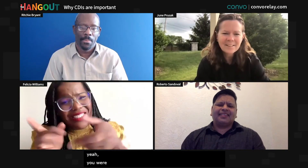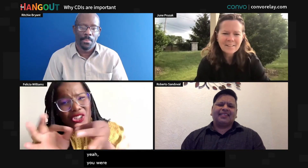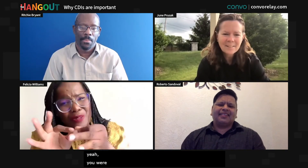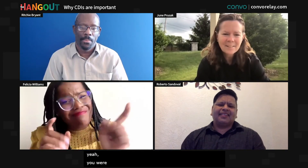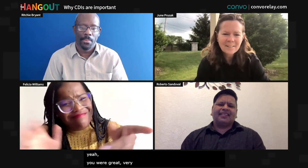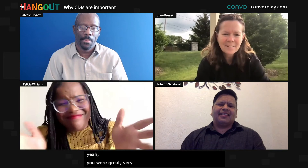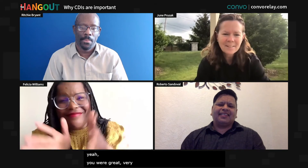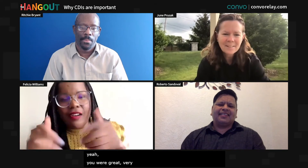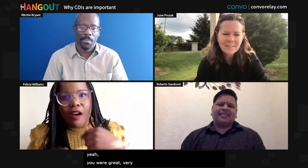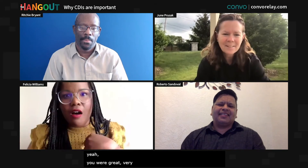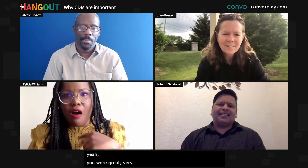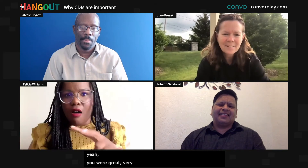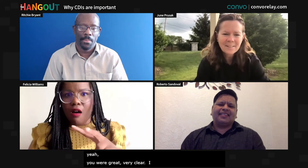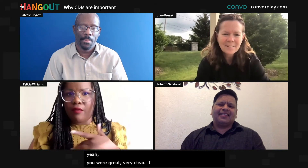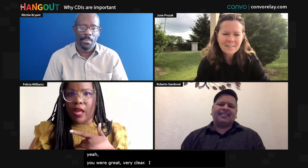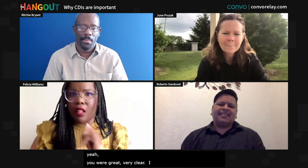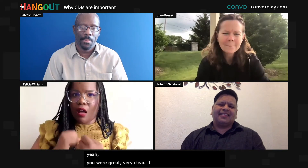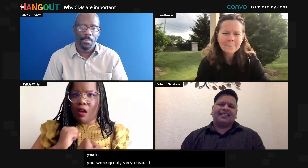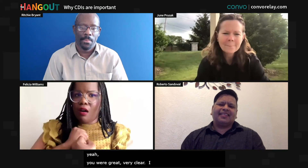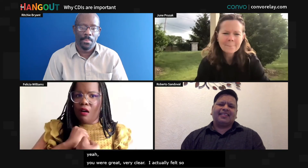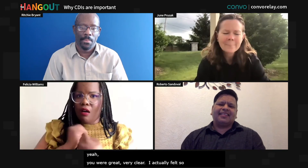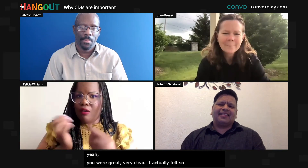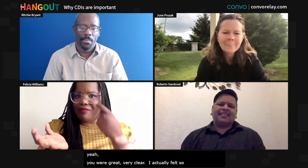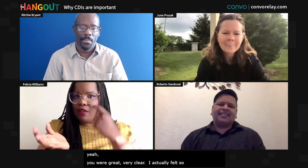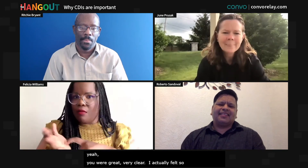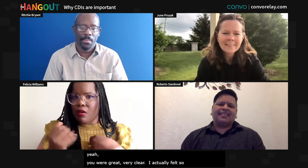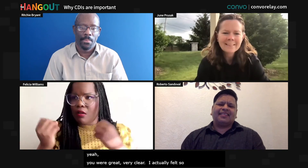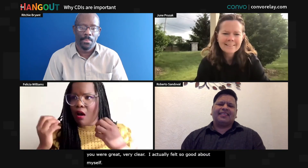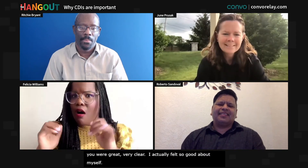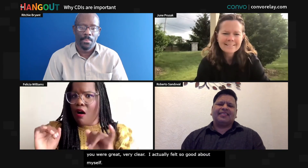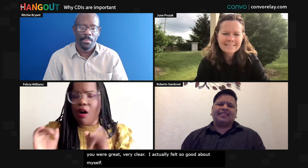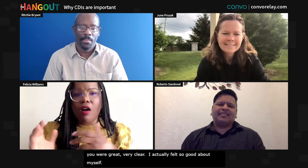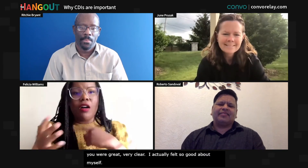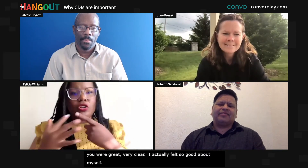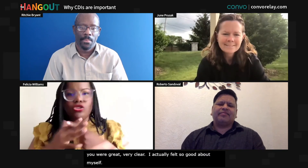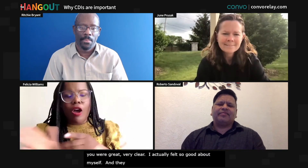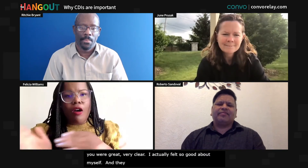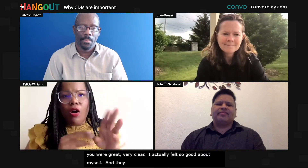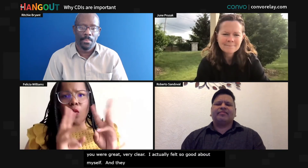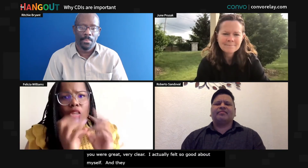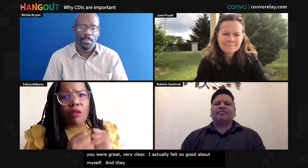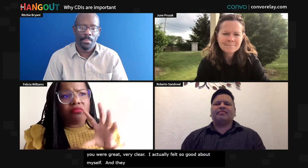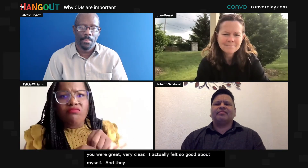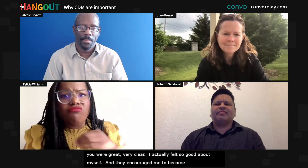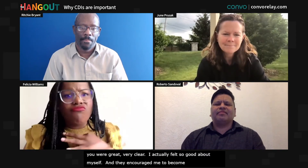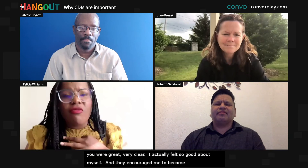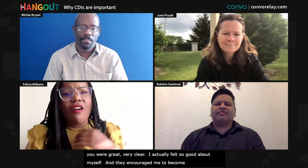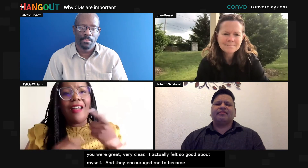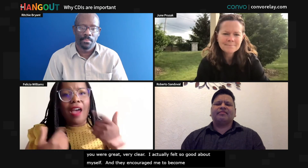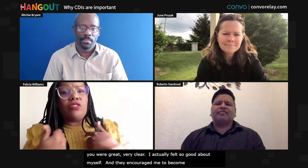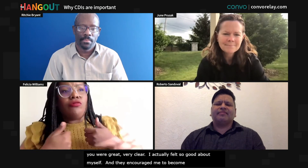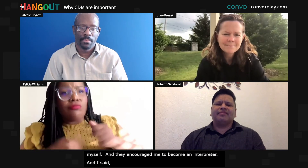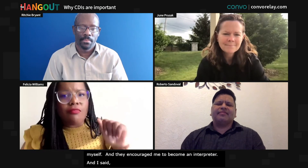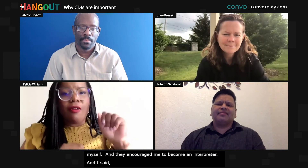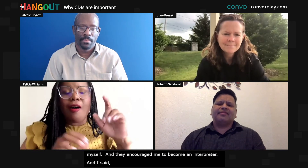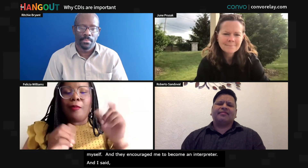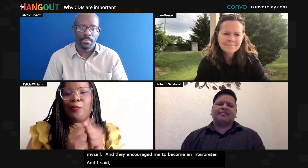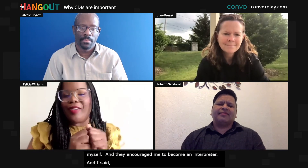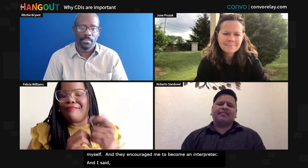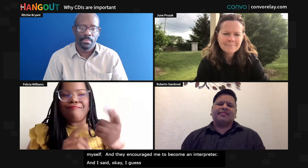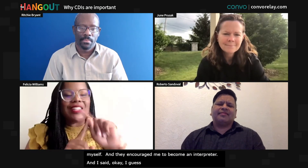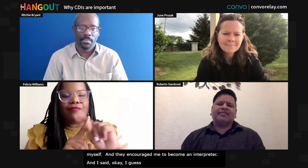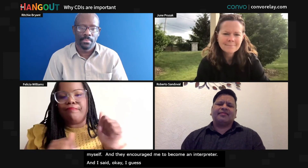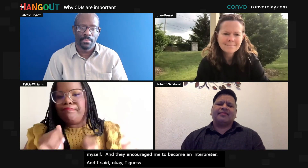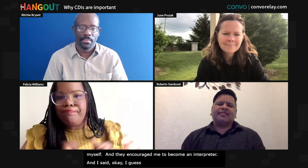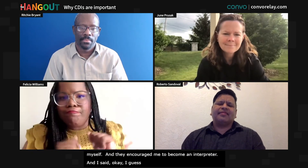so good about myself. And they encouraged me to become an interpreter. And I was like, okay, I guess I can do this. And I took workshops because